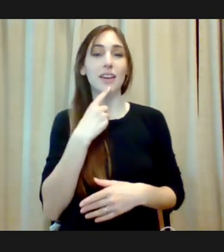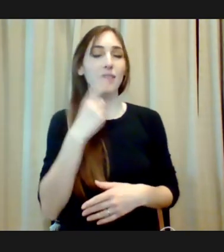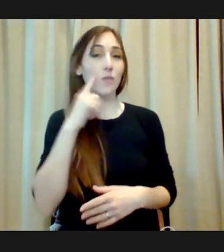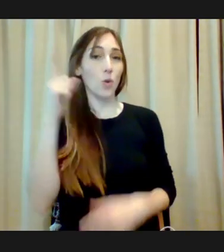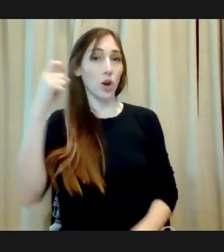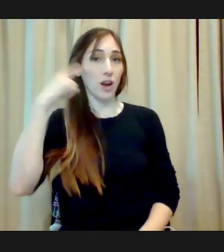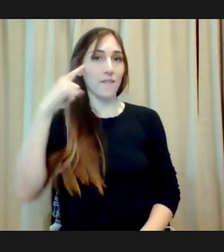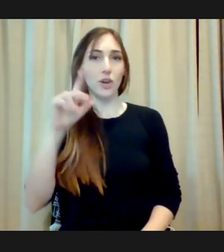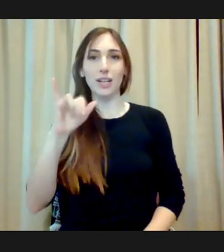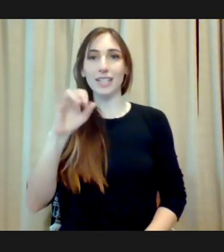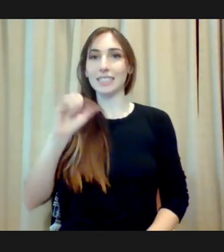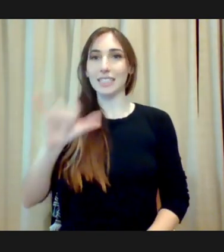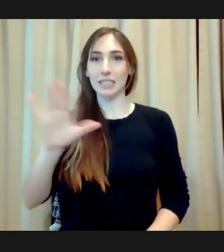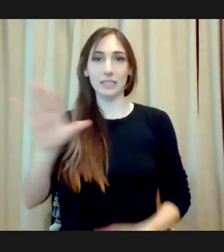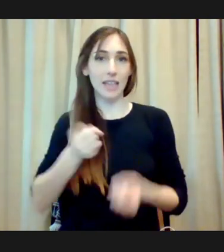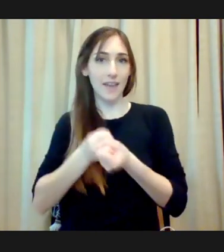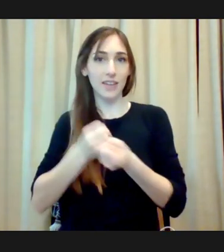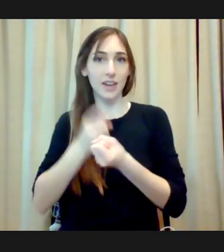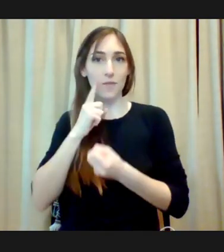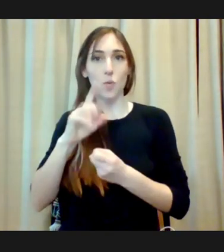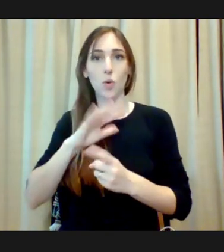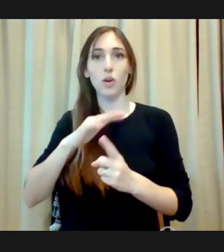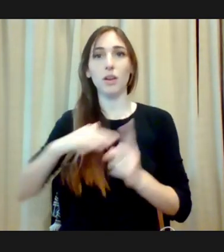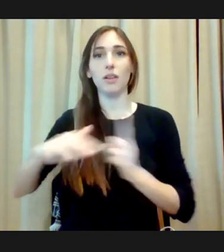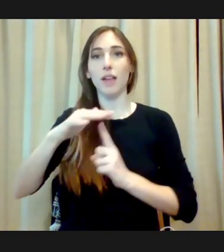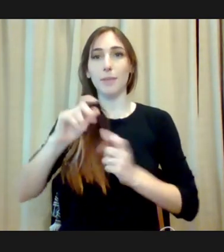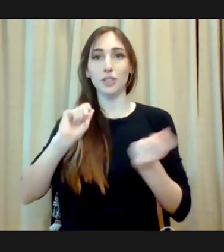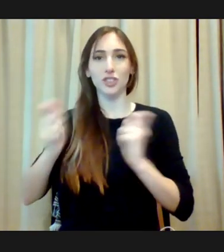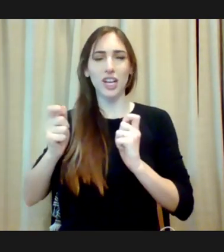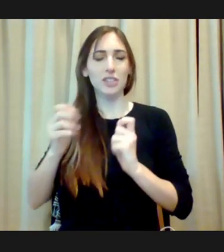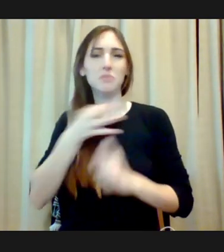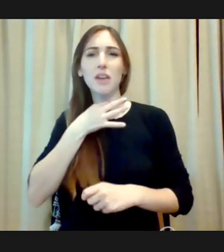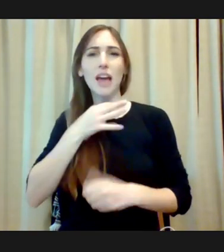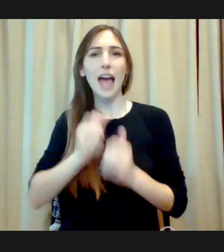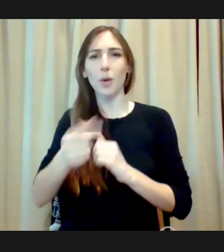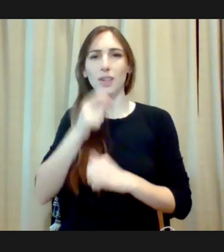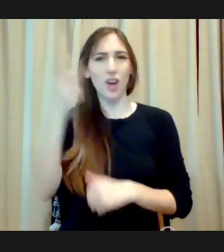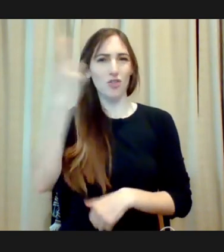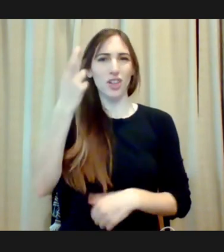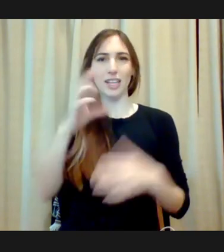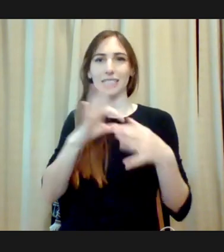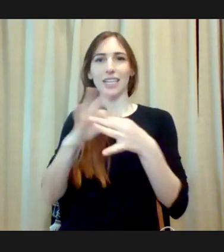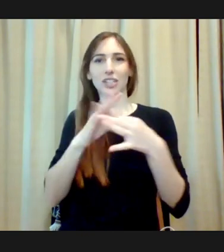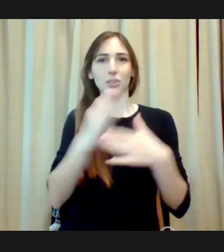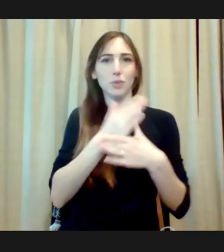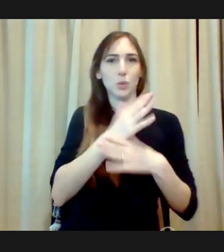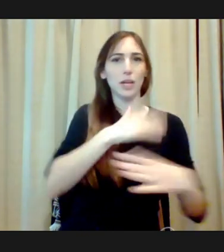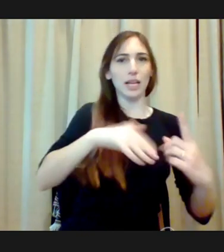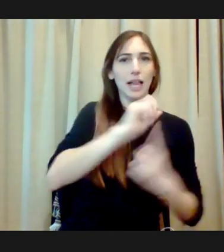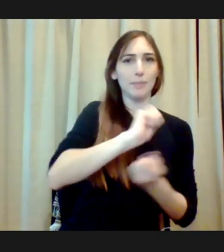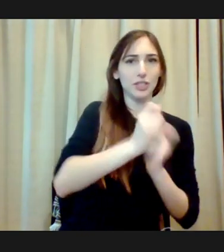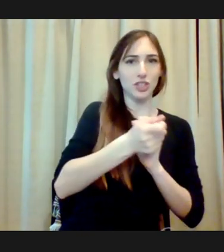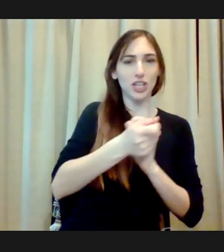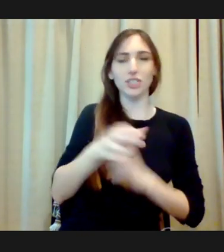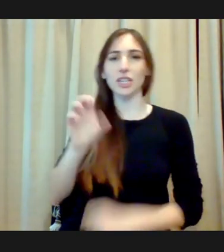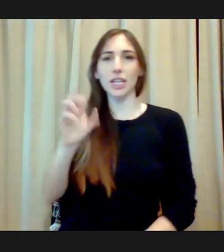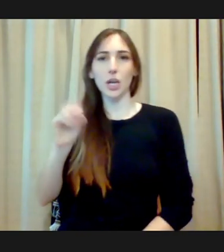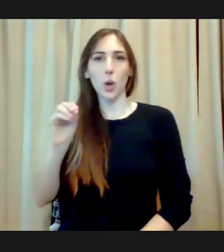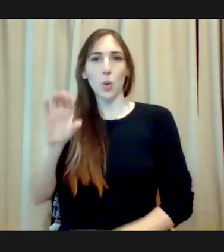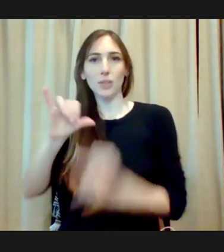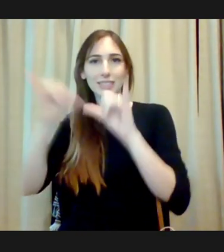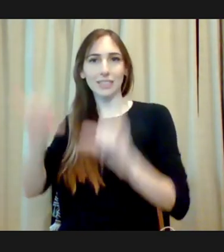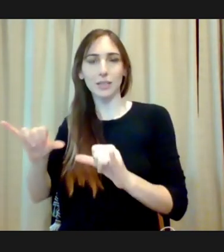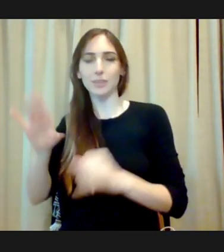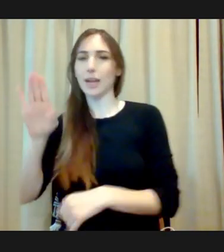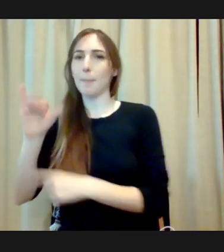advocates for climate change, how is it that he doesn't realize the connection between climate change, ecosystems, and biodiversity? How